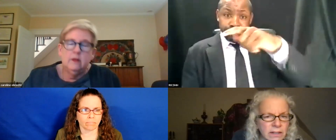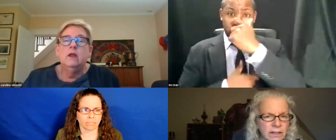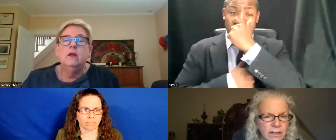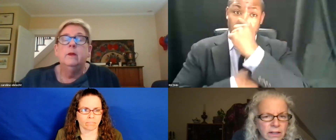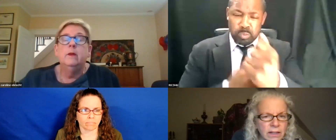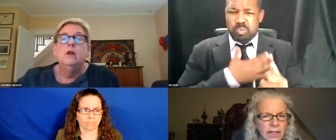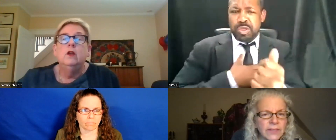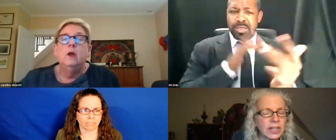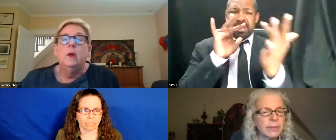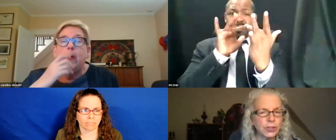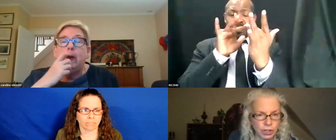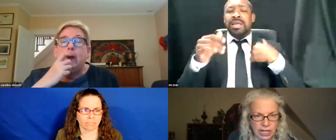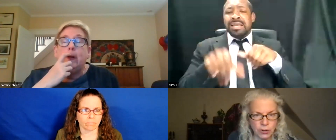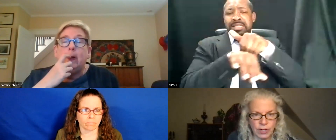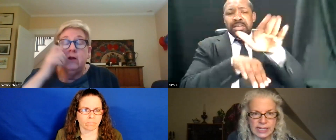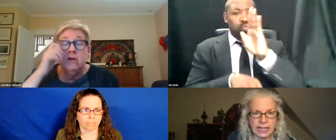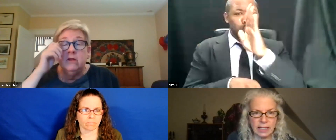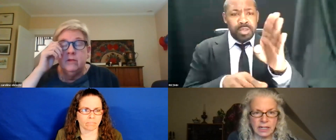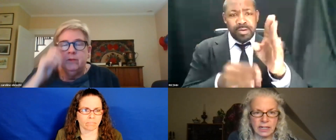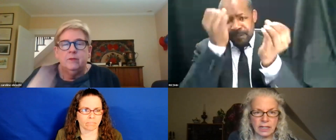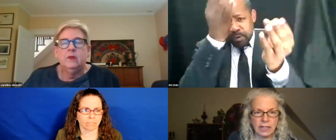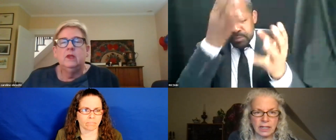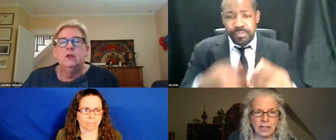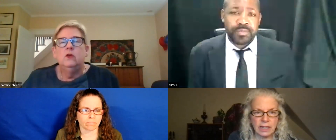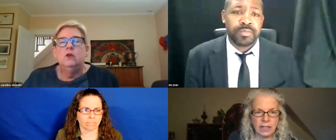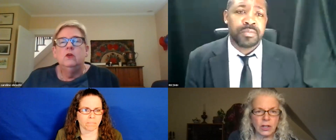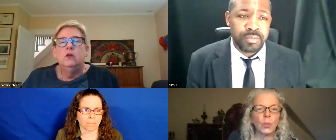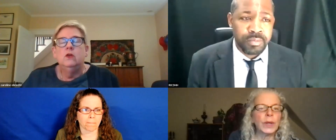And if the commissioners are interested,